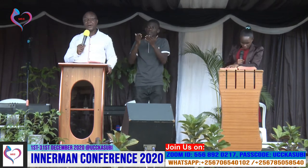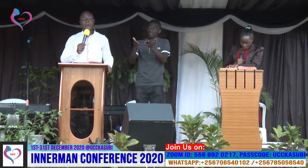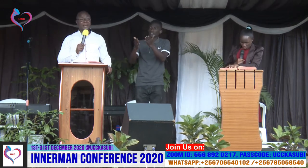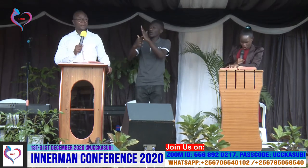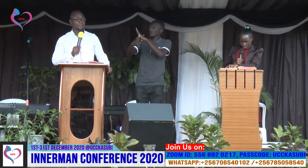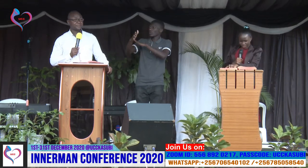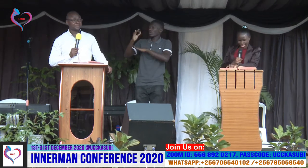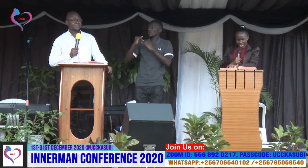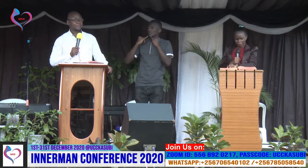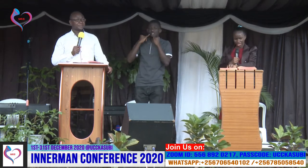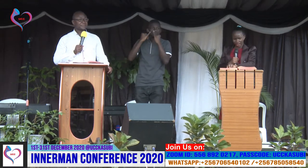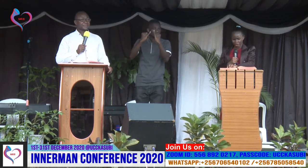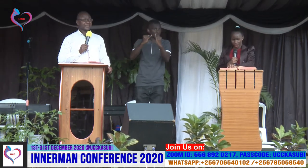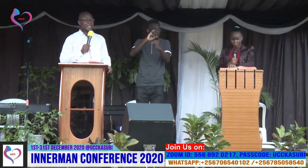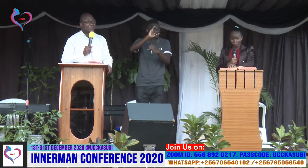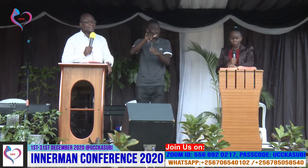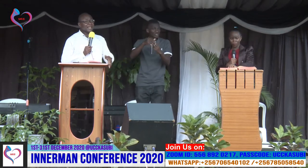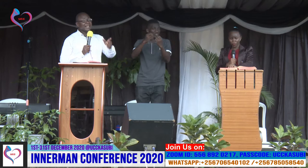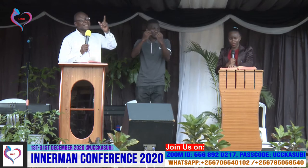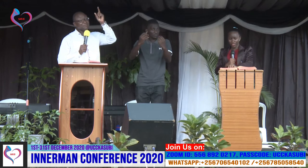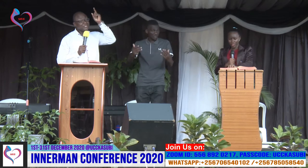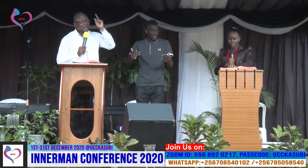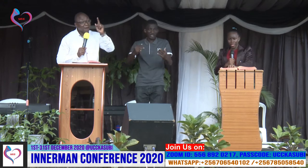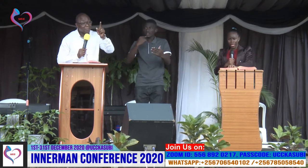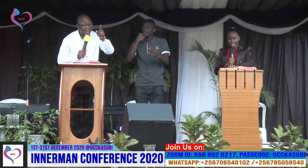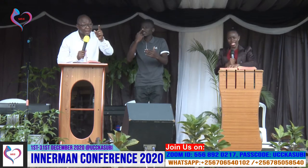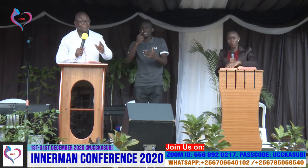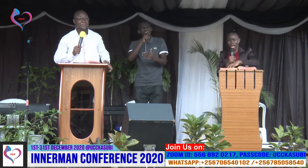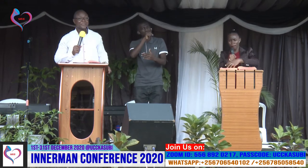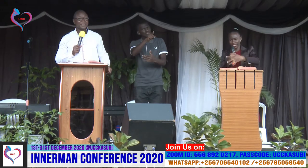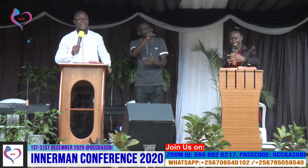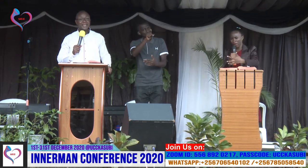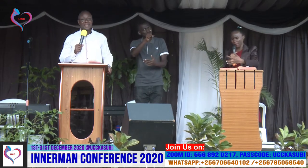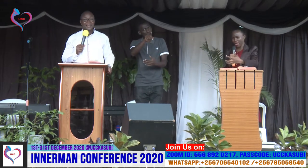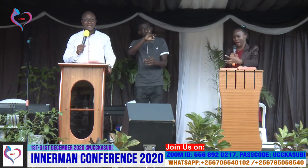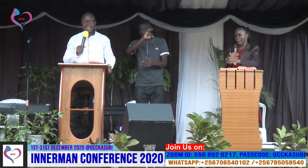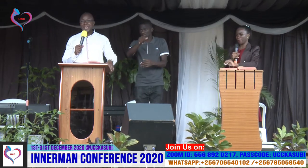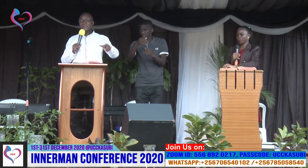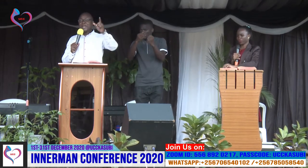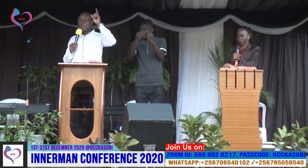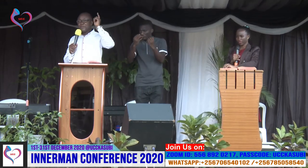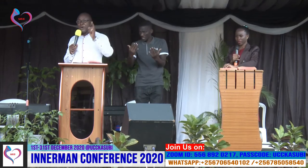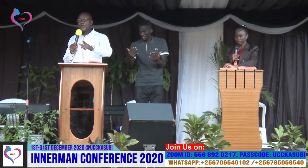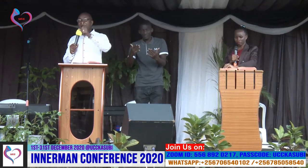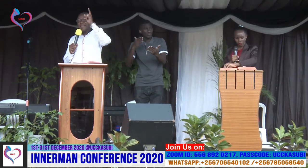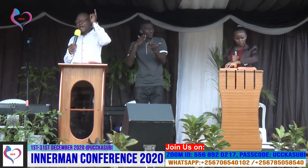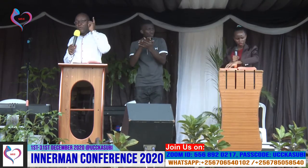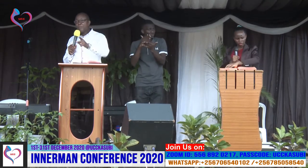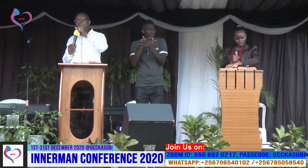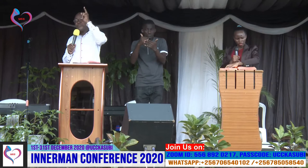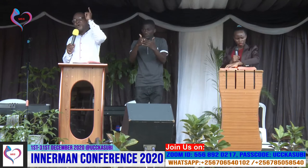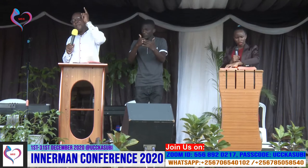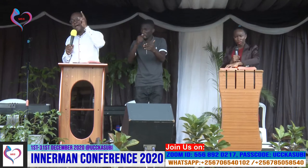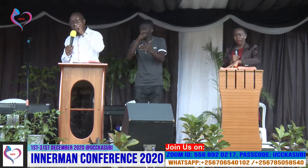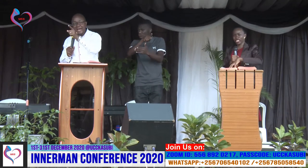telling Jeremiah. He was telling him, Jeremiah, even before you were in the